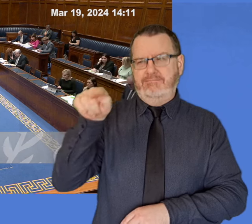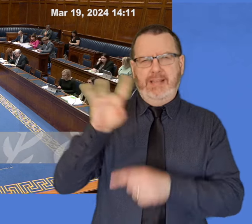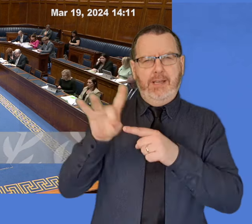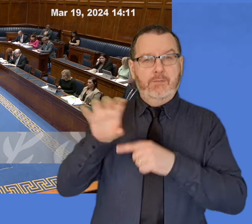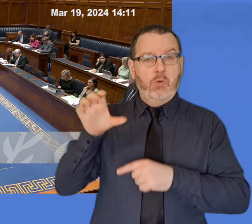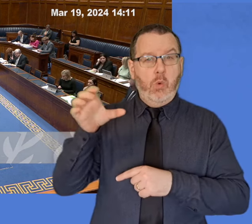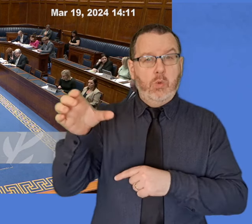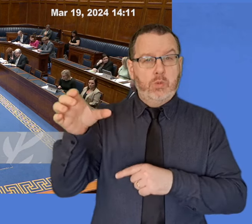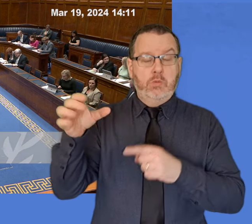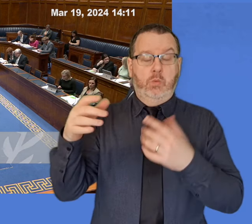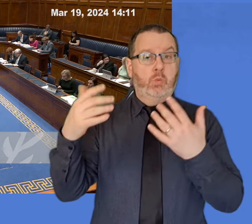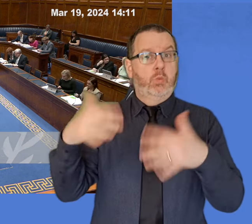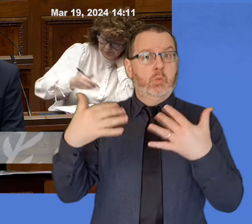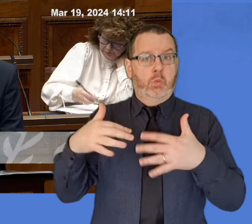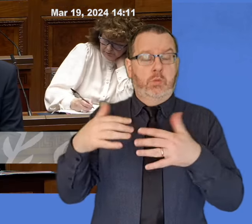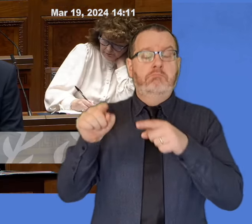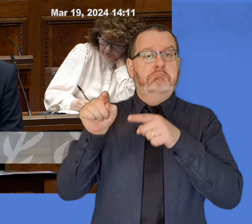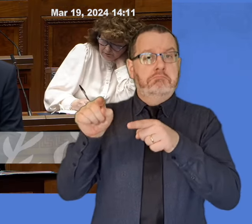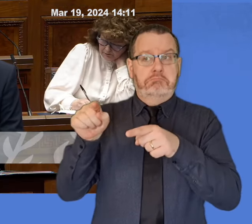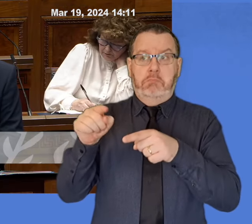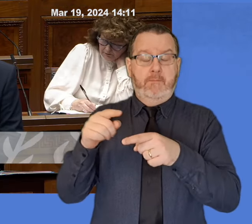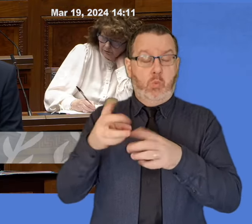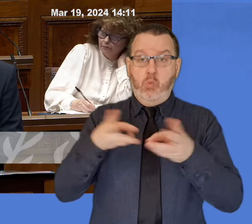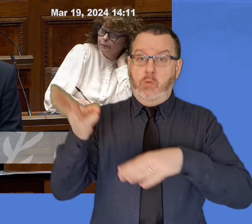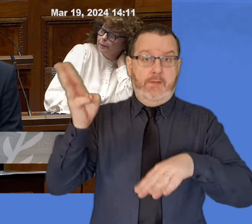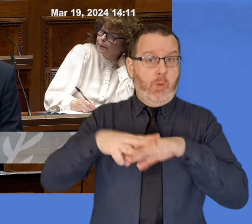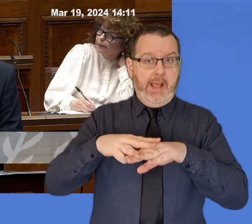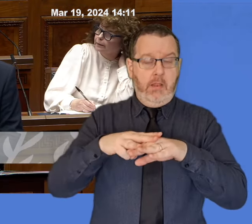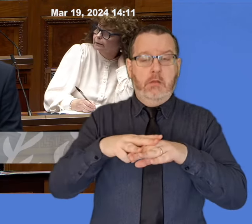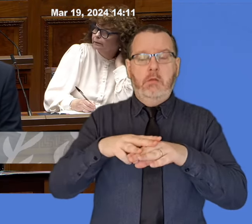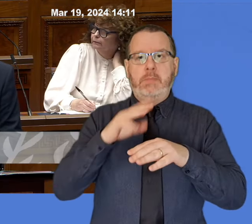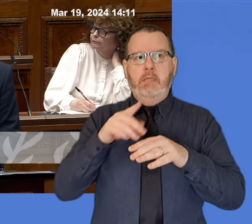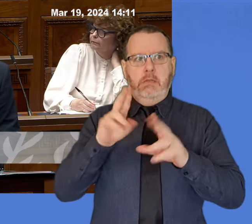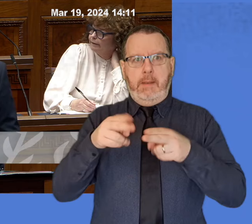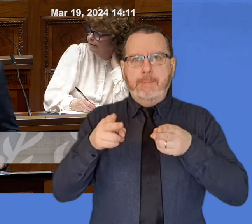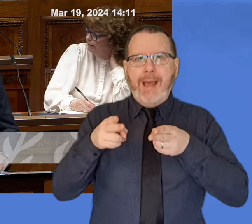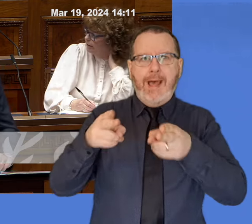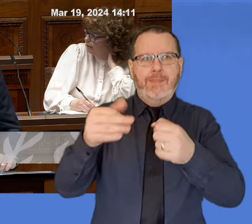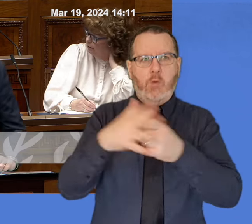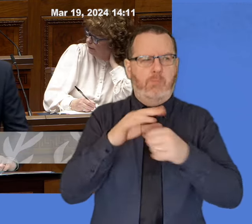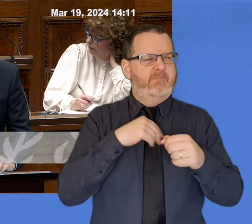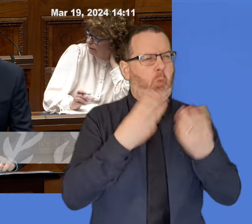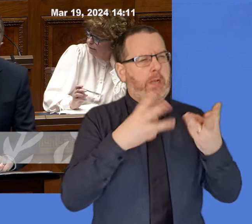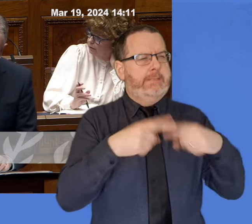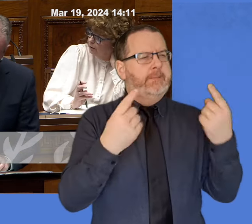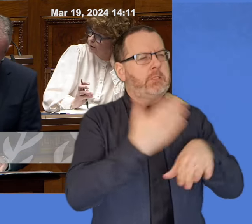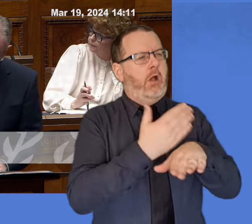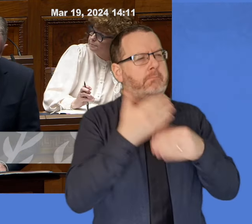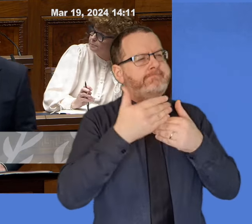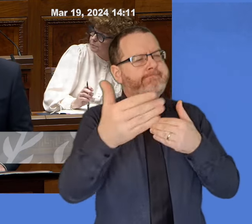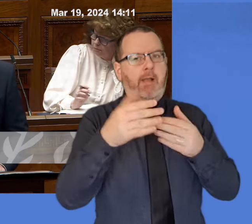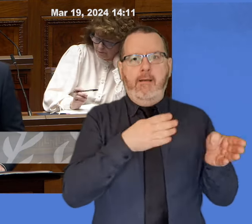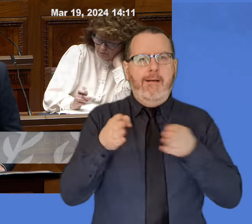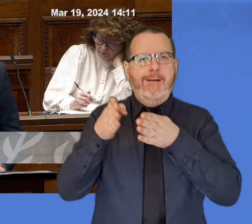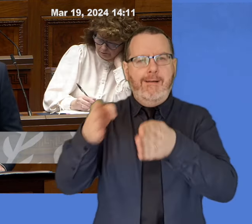Assured skills academies are very effective in providing a successful pathway for individuals seeking a new career. Since 2011, 183